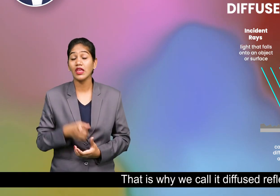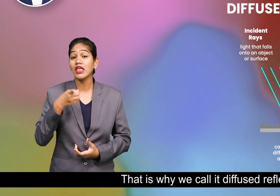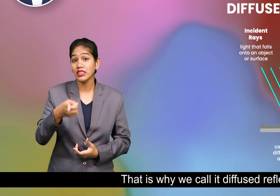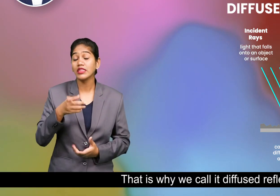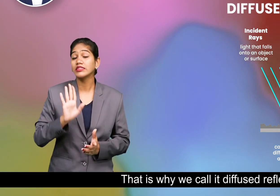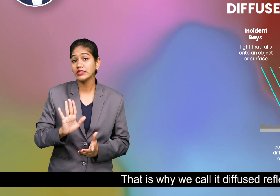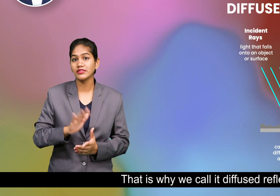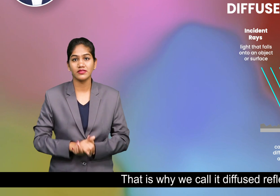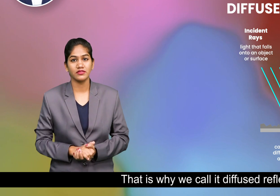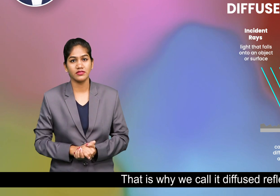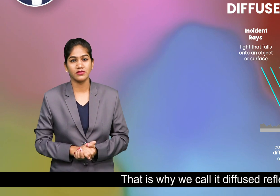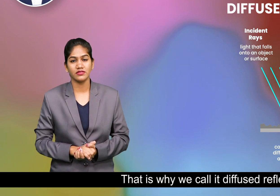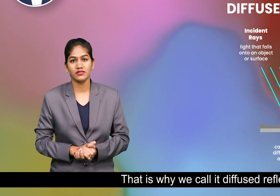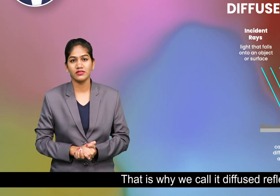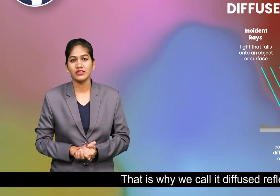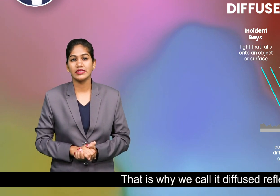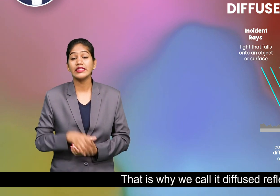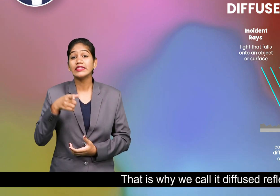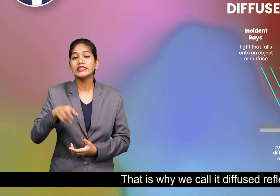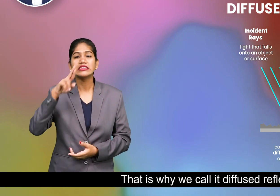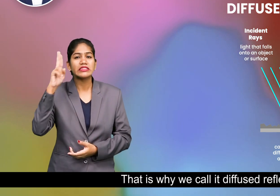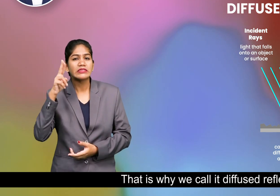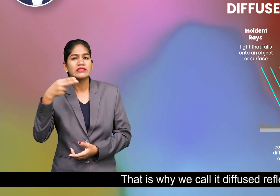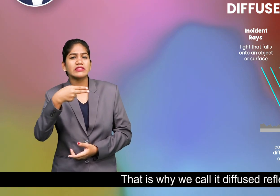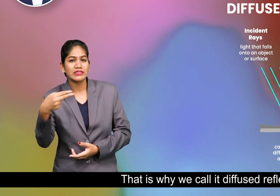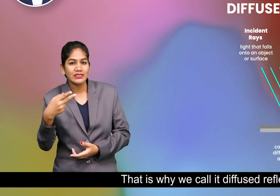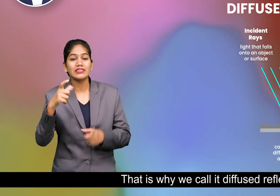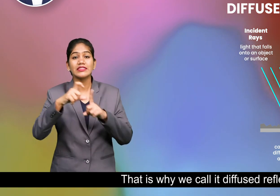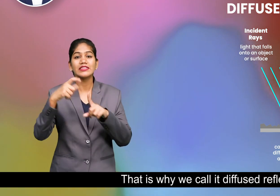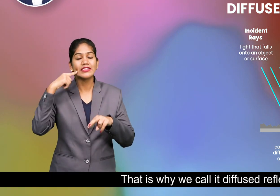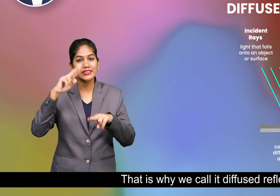That is why we call it diffused reflection.